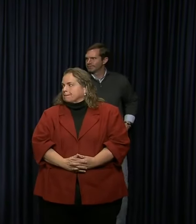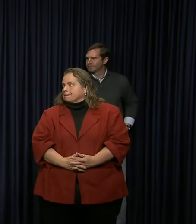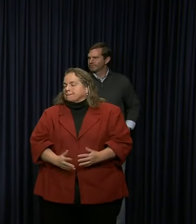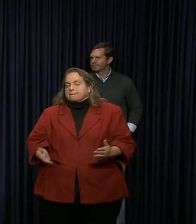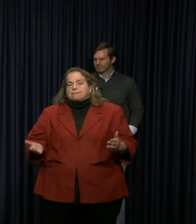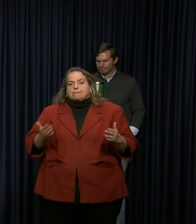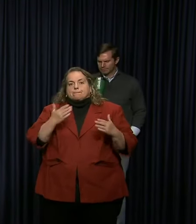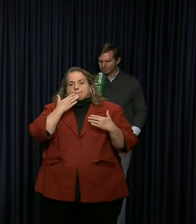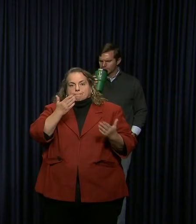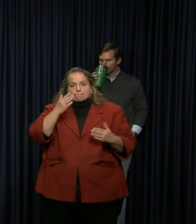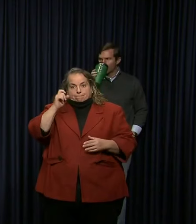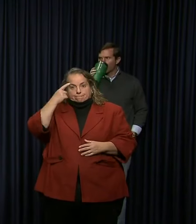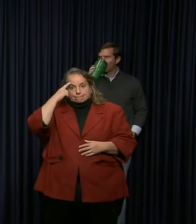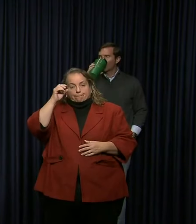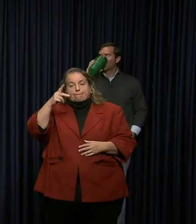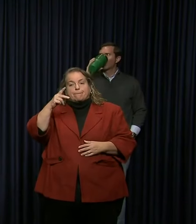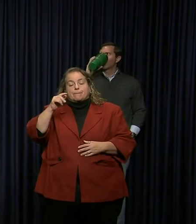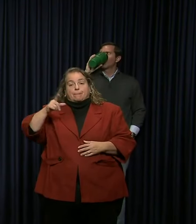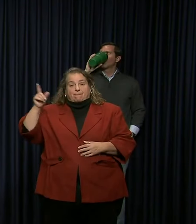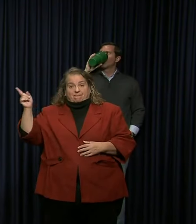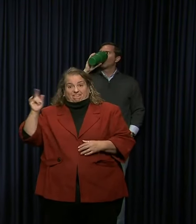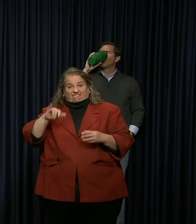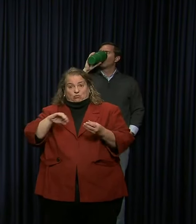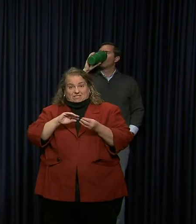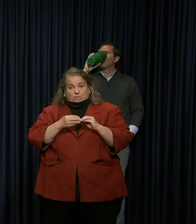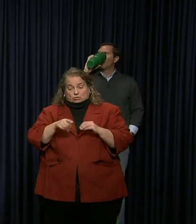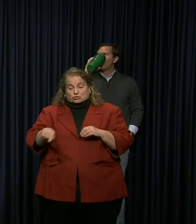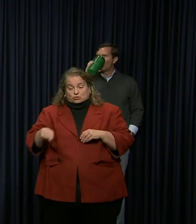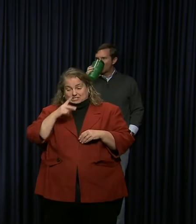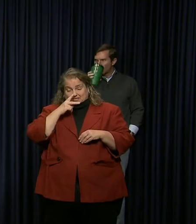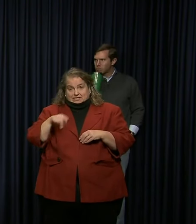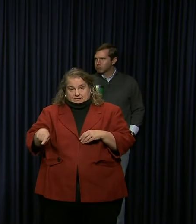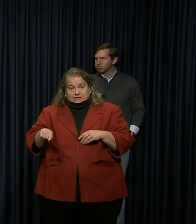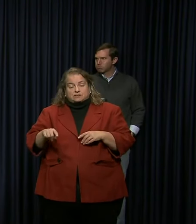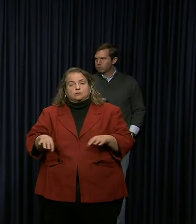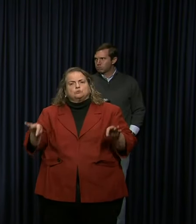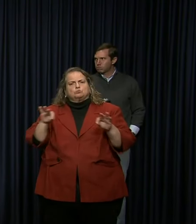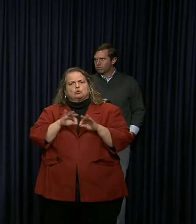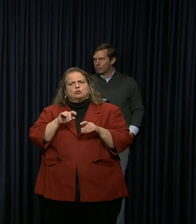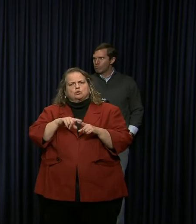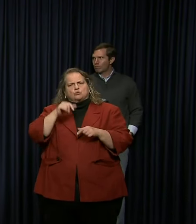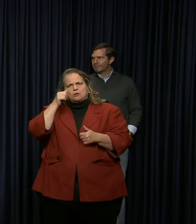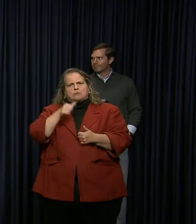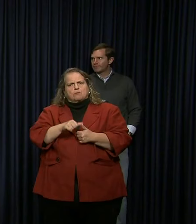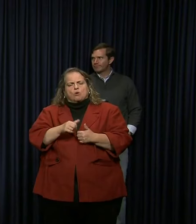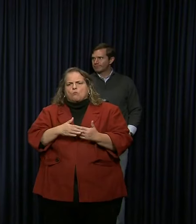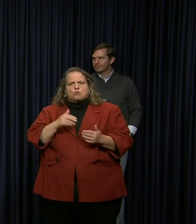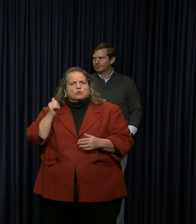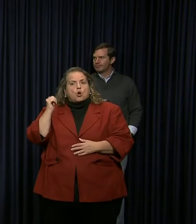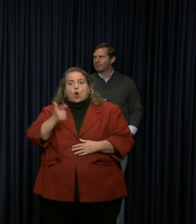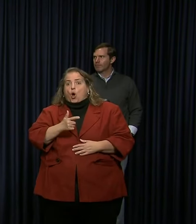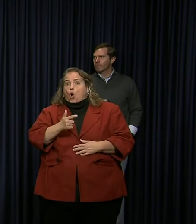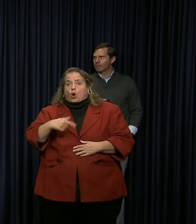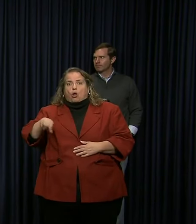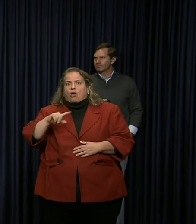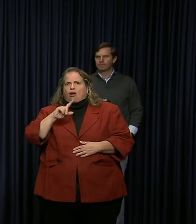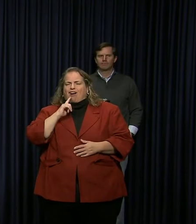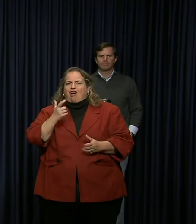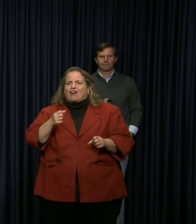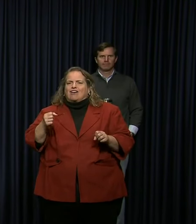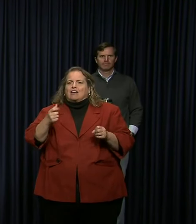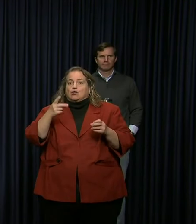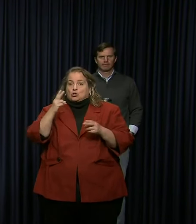Thank you, Governor. So with these figures up here, I think it's really important to remember that virtually all of these, or all of them, are disposable, and